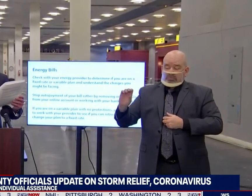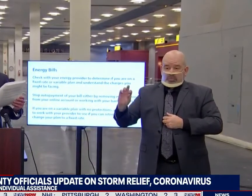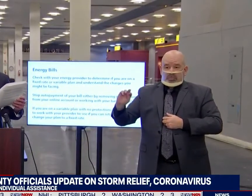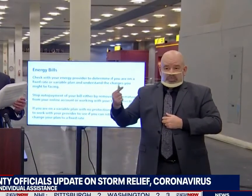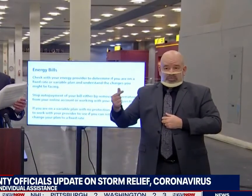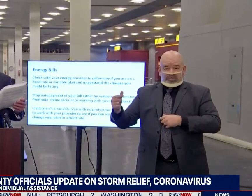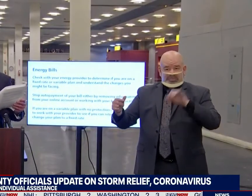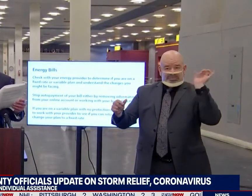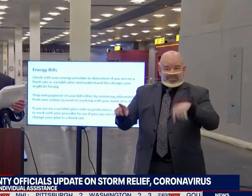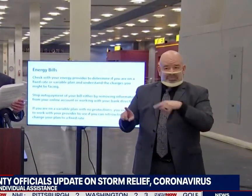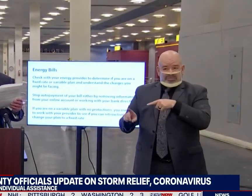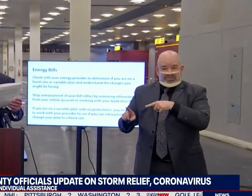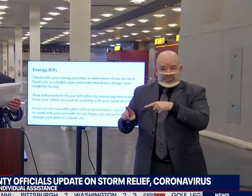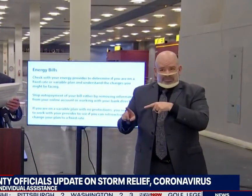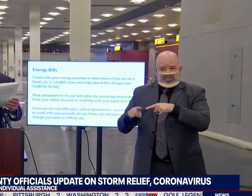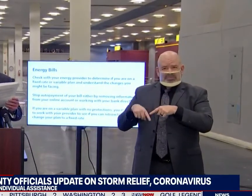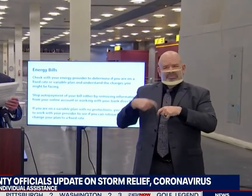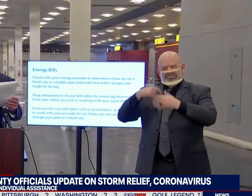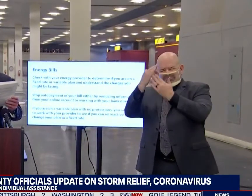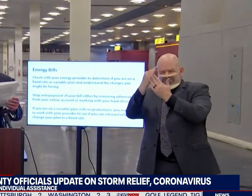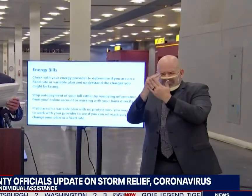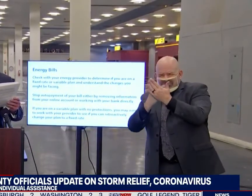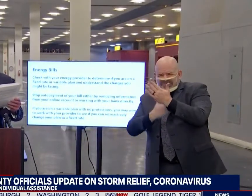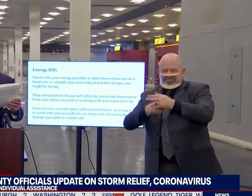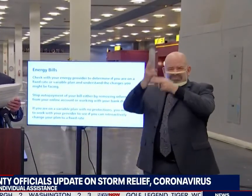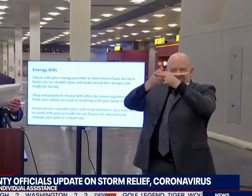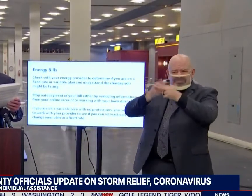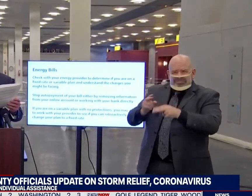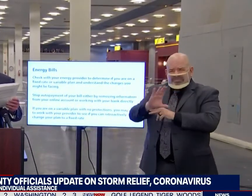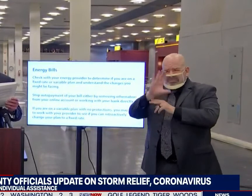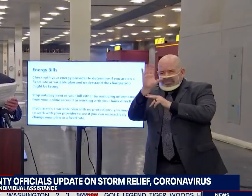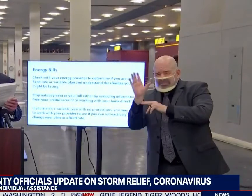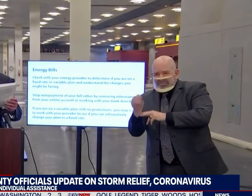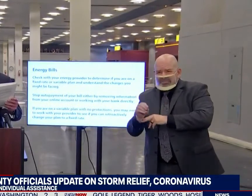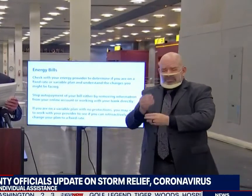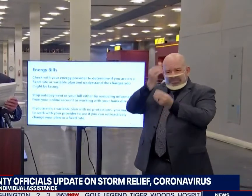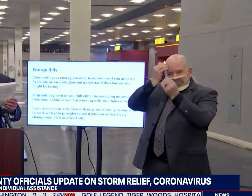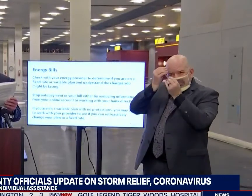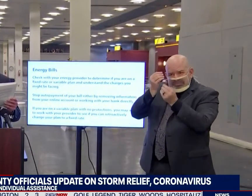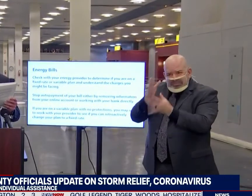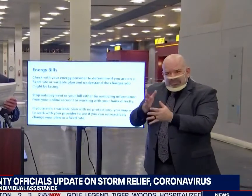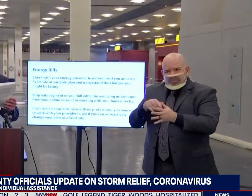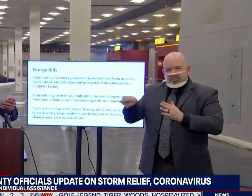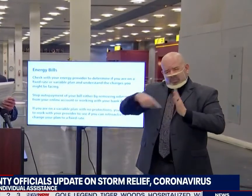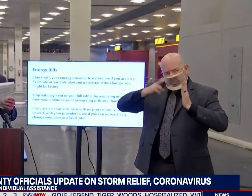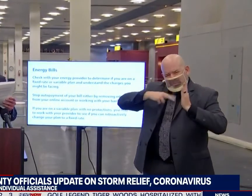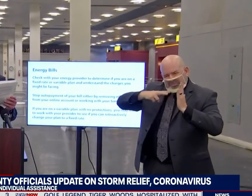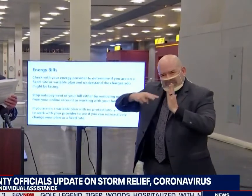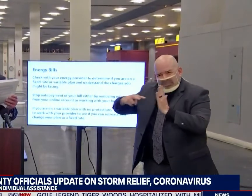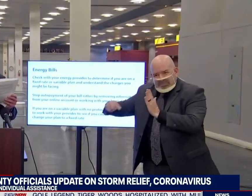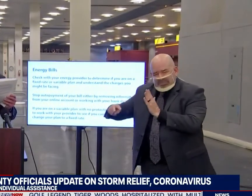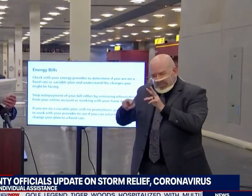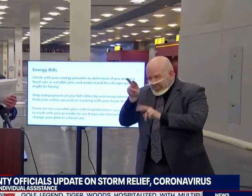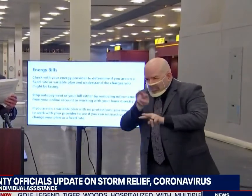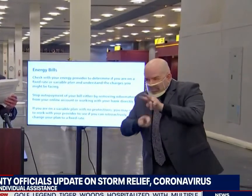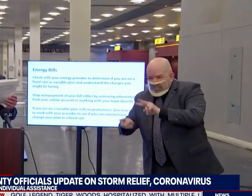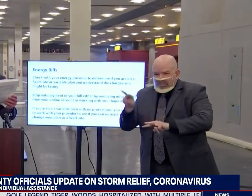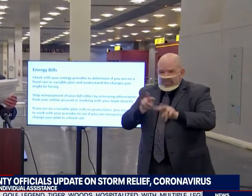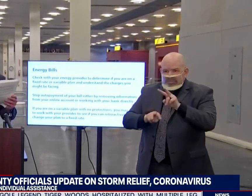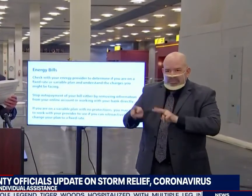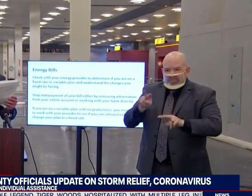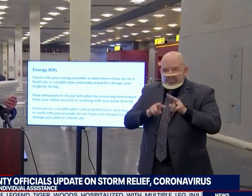That's a great place to start. Um, here's what I'm going to strongly recommend to you. I'm going to strongly recommend that every